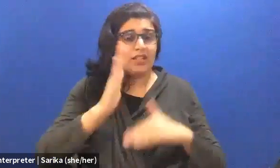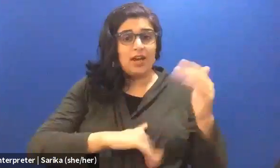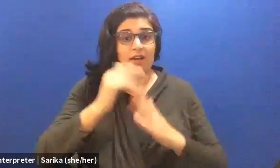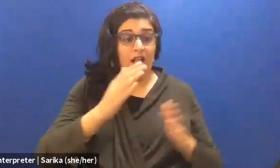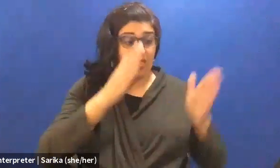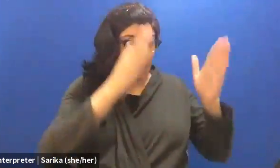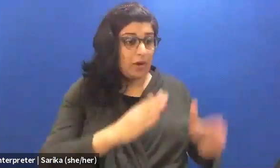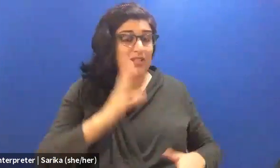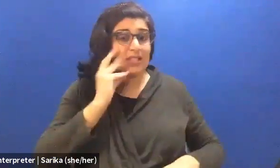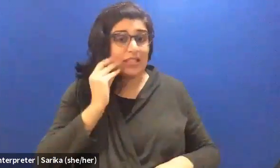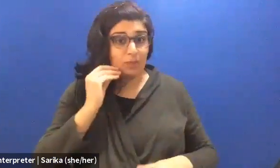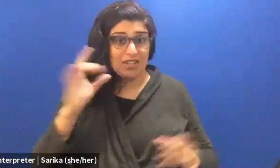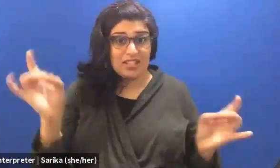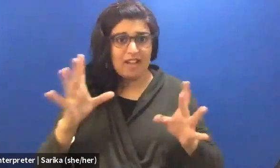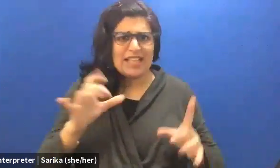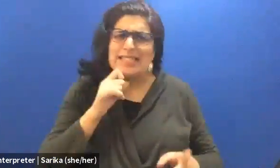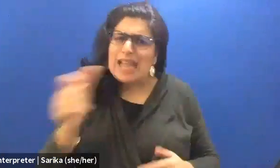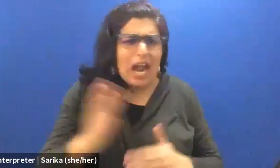the violence is not comfortable.